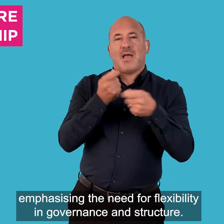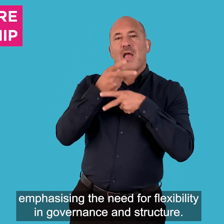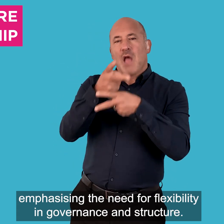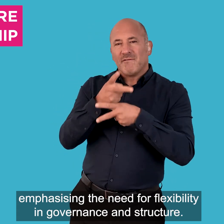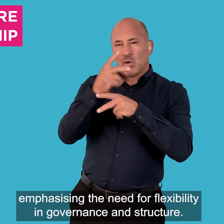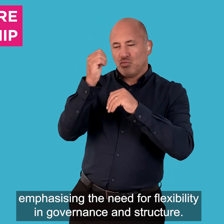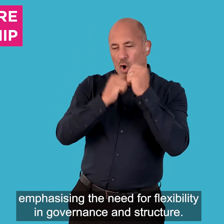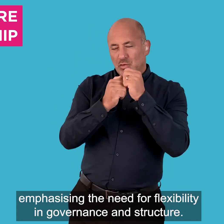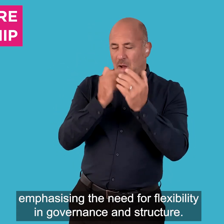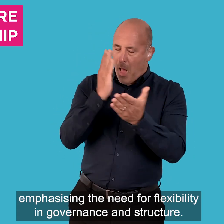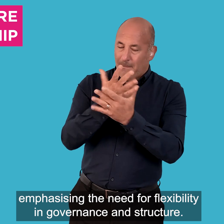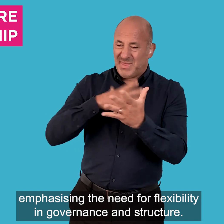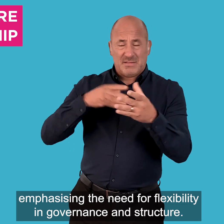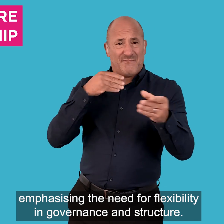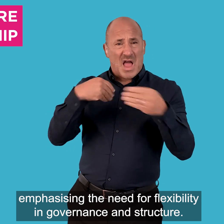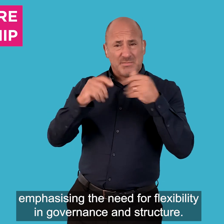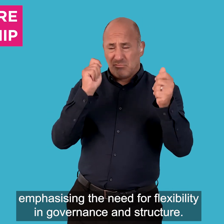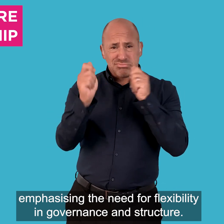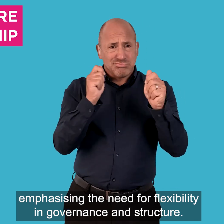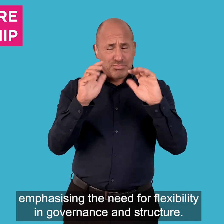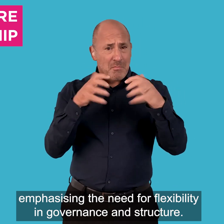emphasising the need for flexibility in governance and structure.